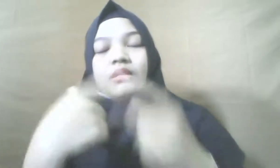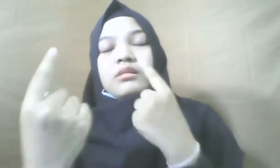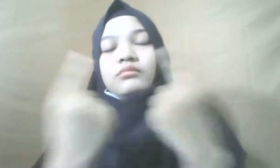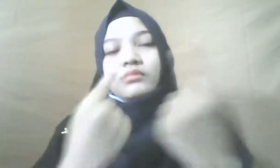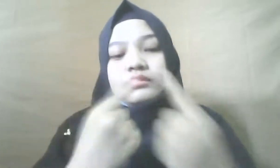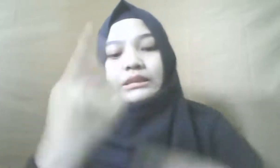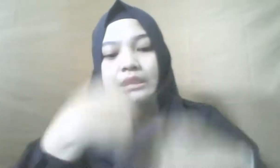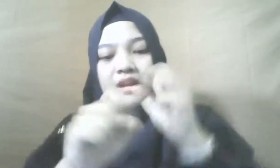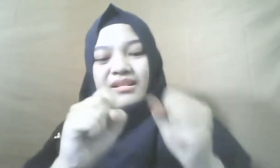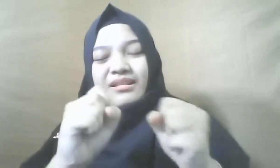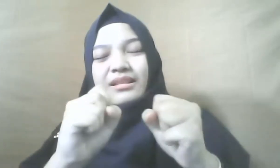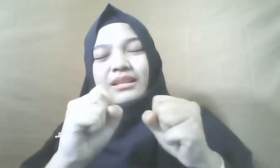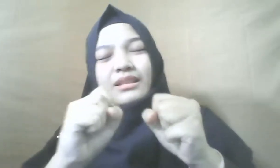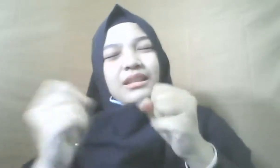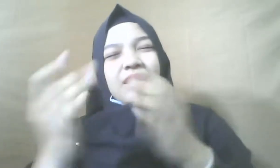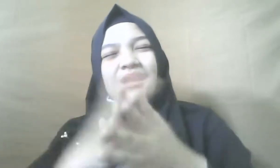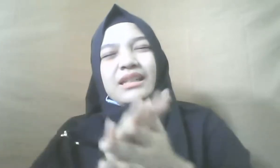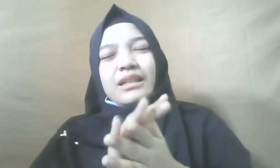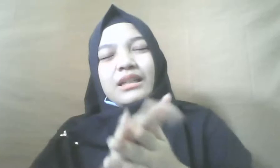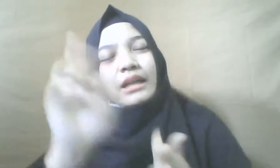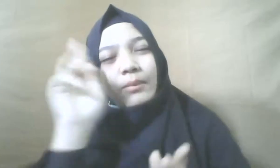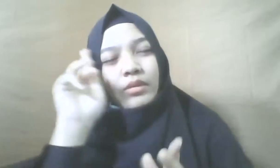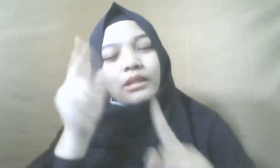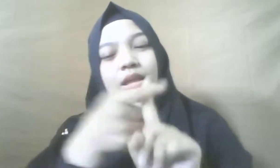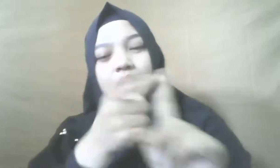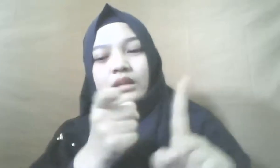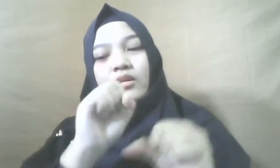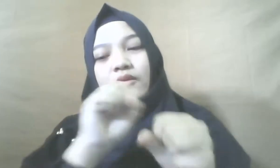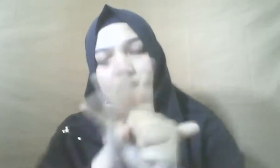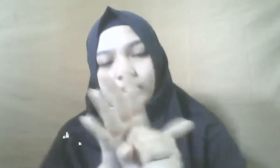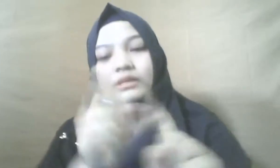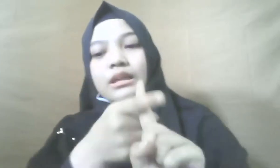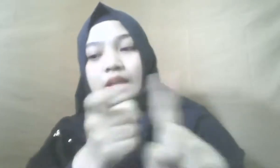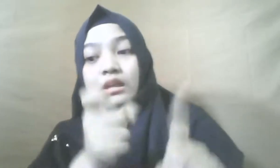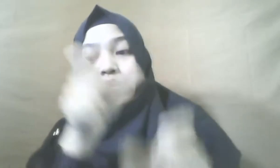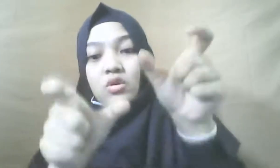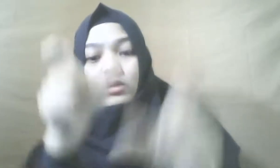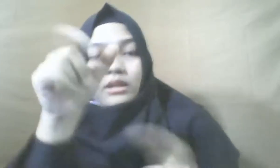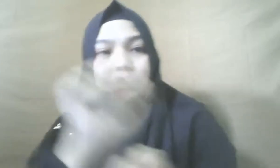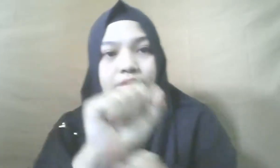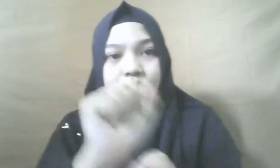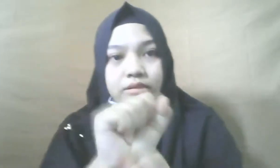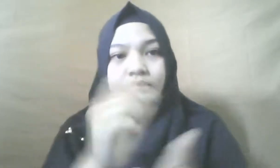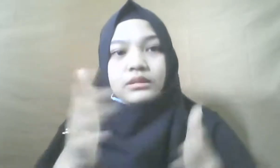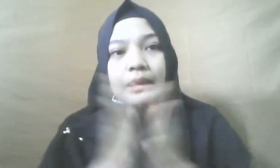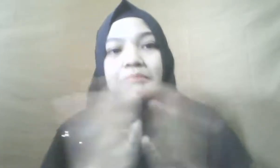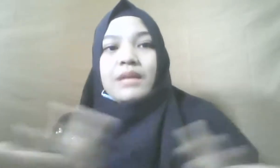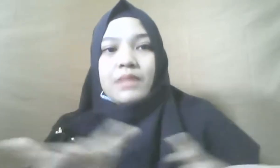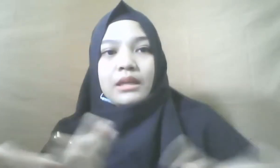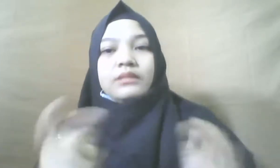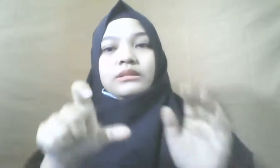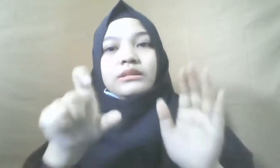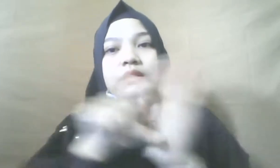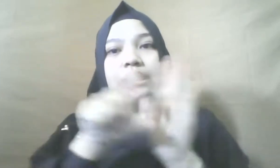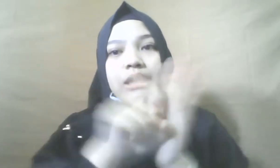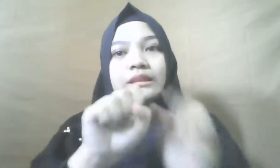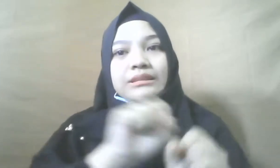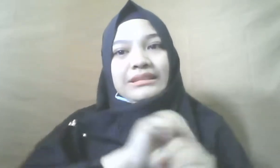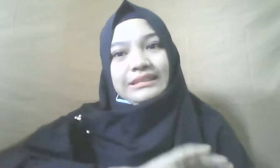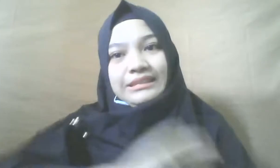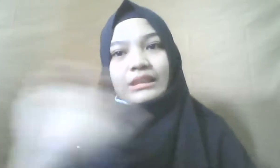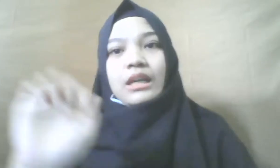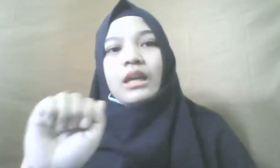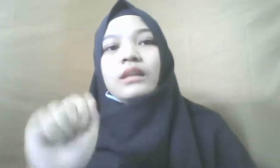complexity of COVID-19 among health workers and the prevention of transmission among